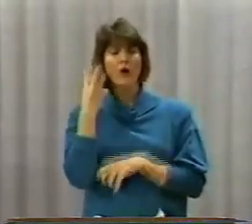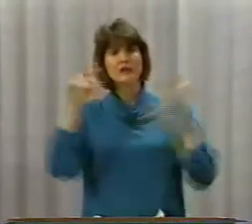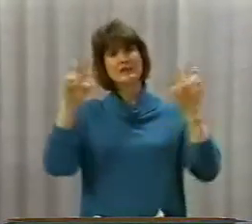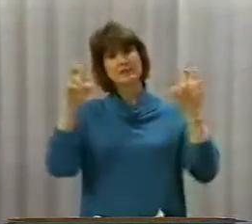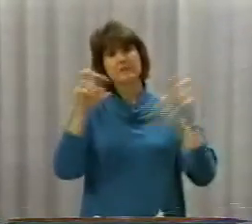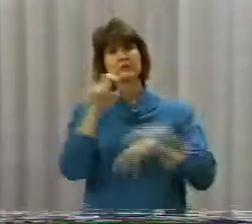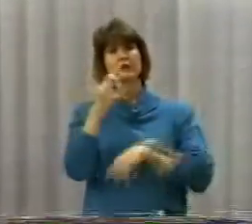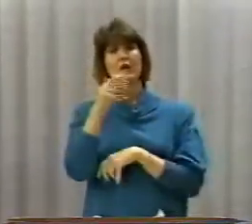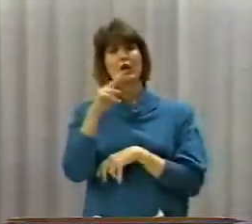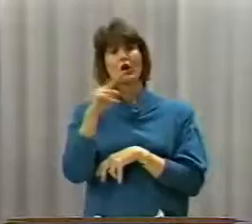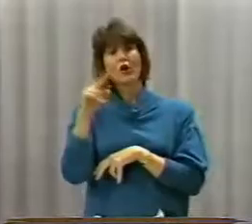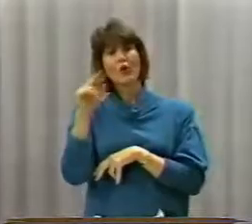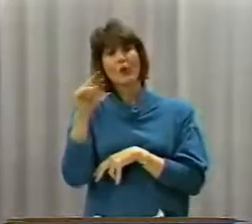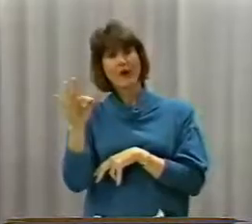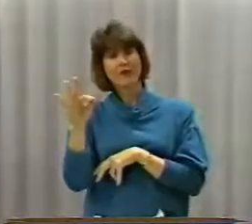was Gruff.